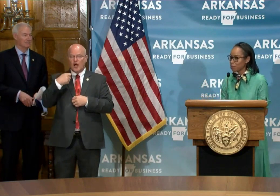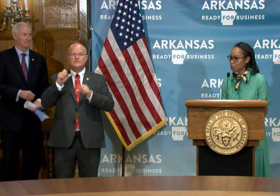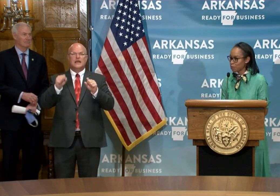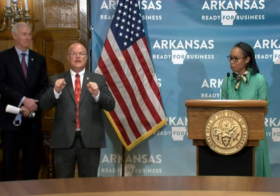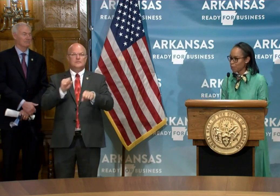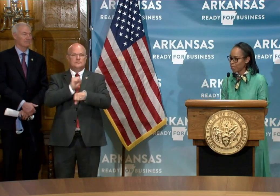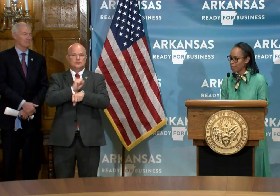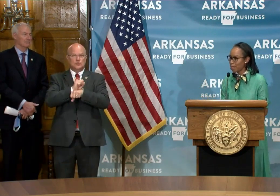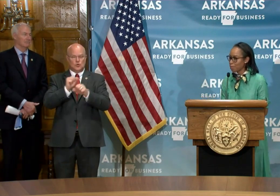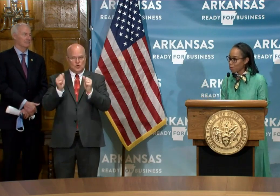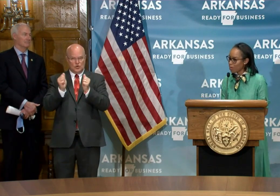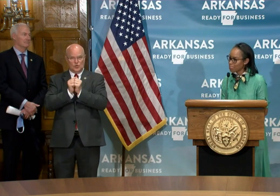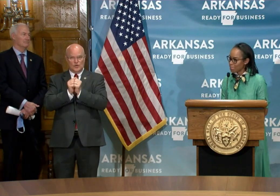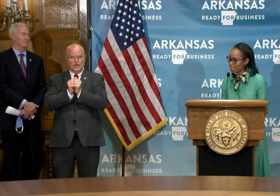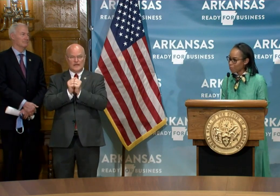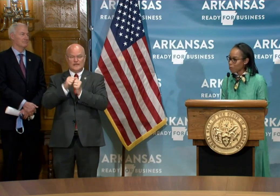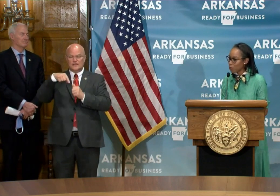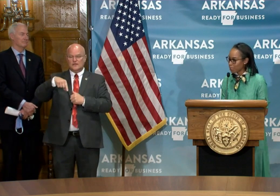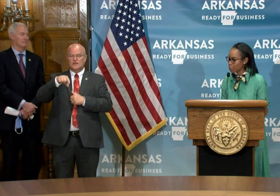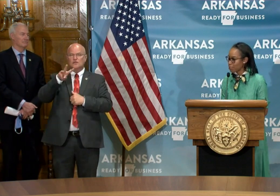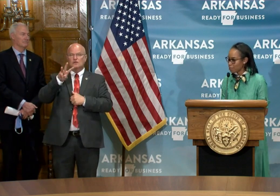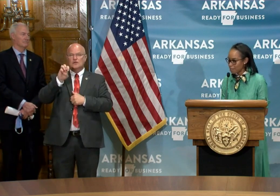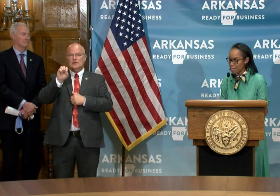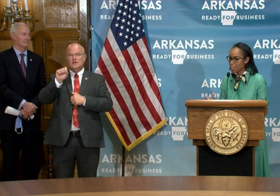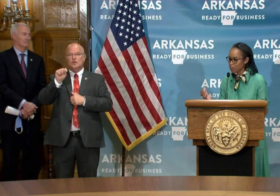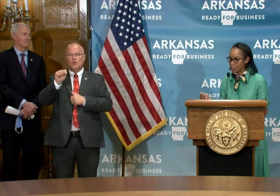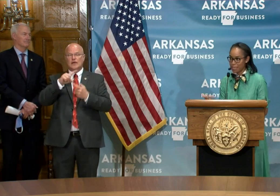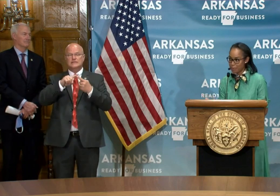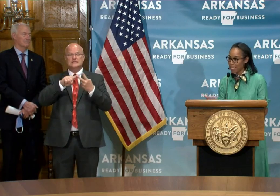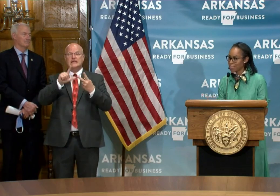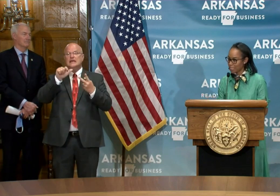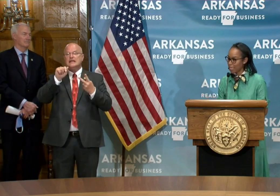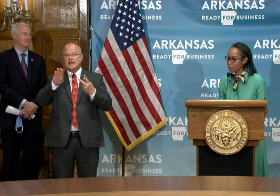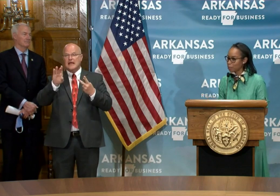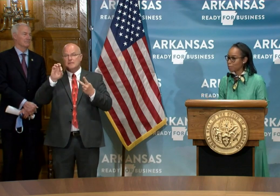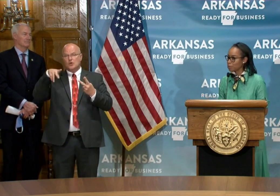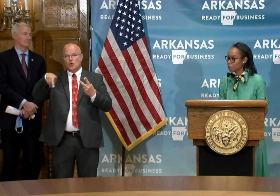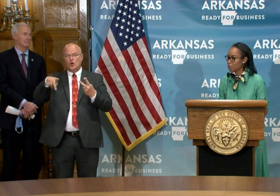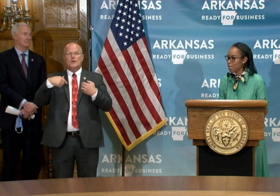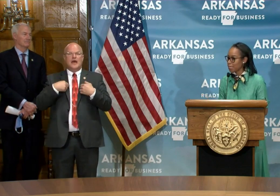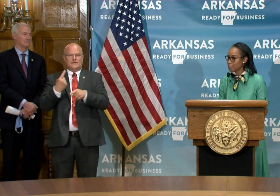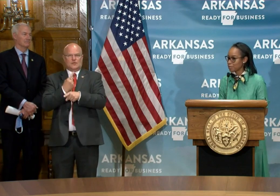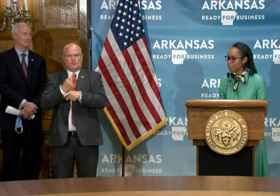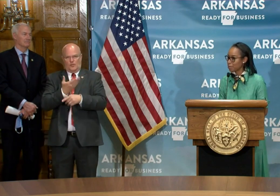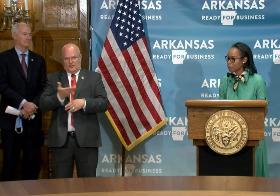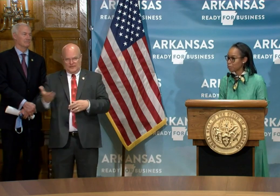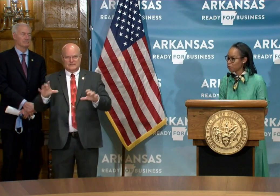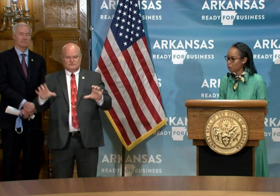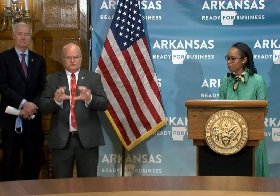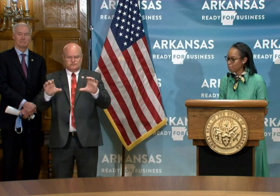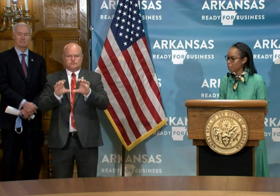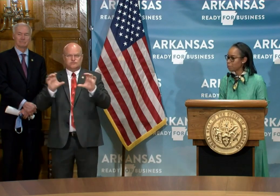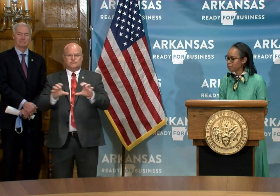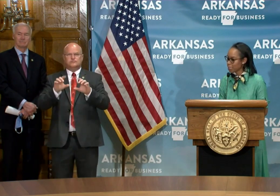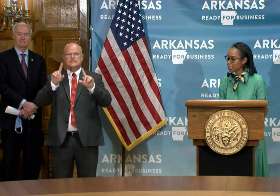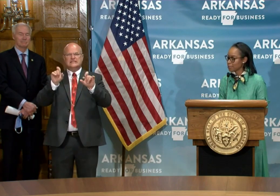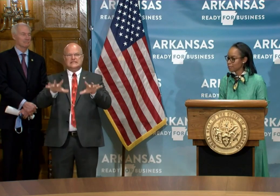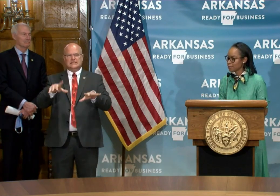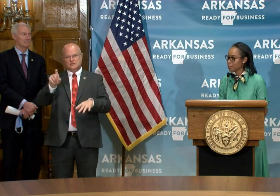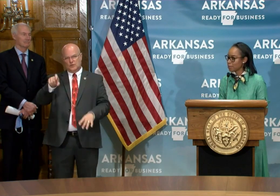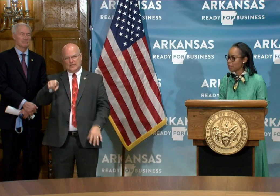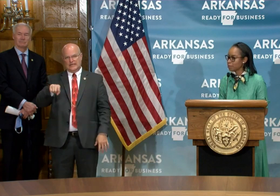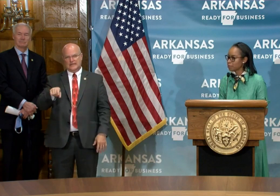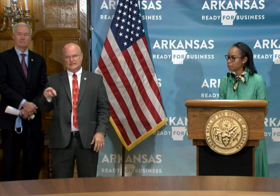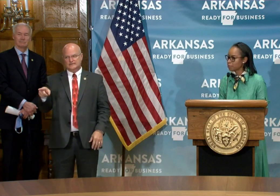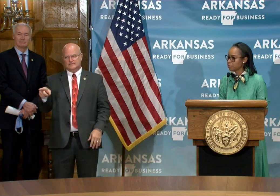been able to work with Quest and LabCorp and just ensuring that we actually have the proper supplies to be able to perform the number of